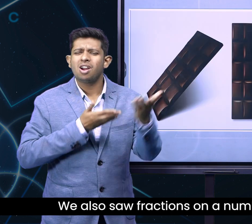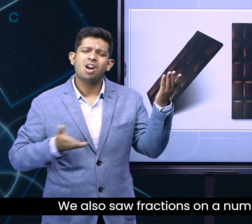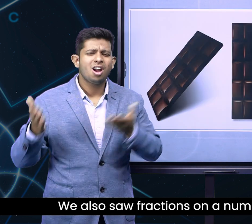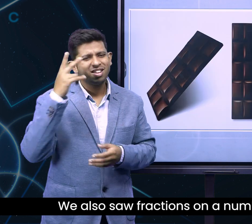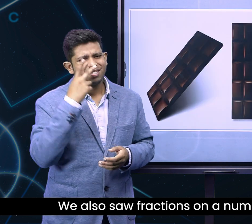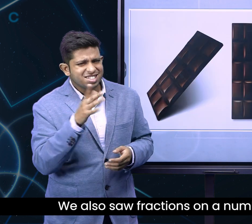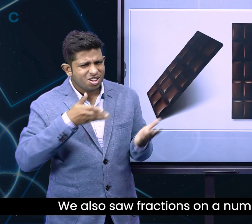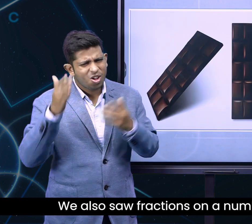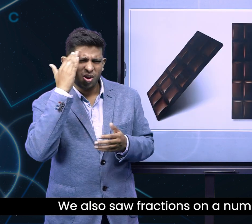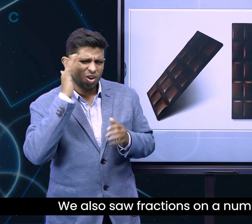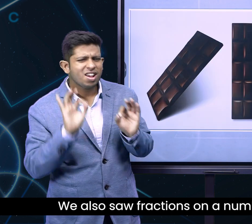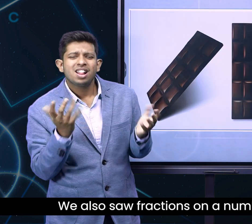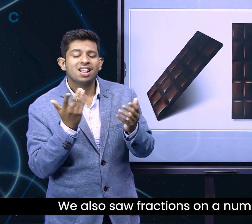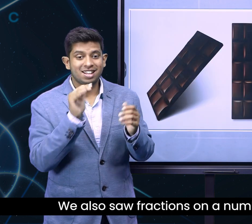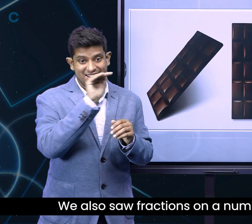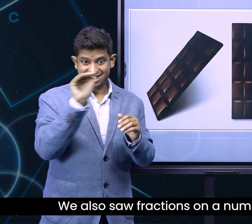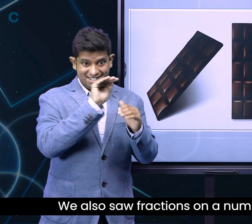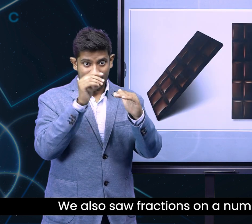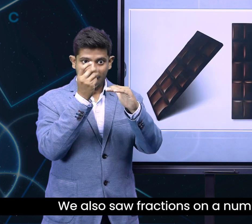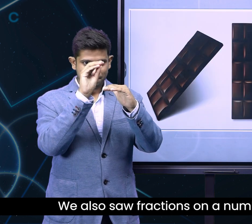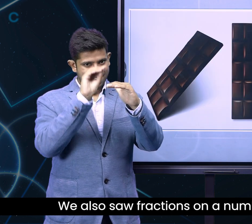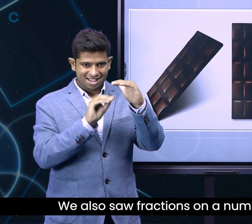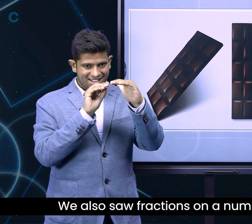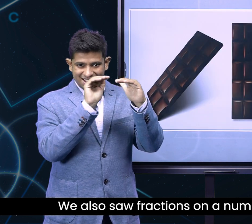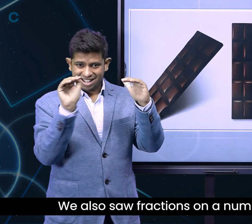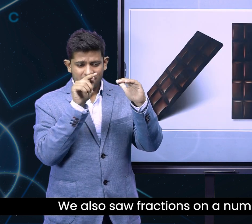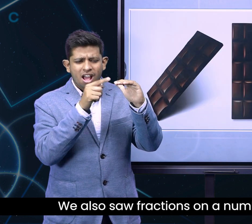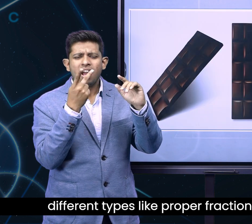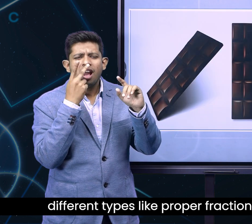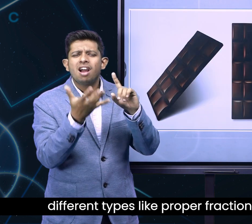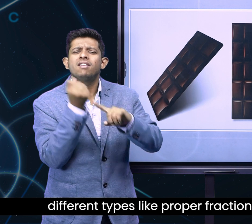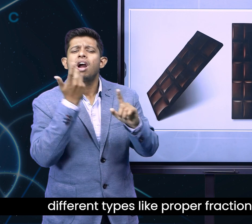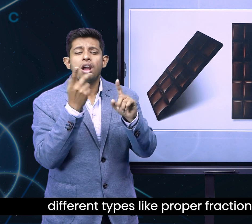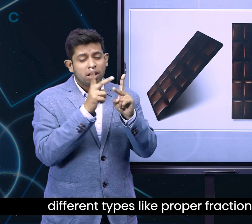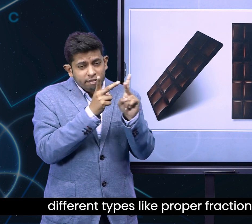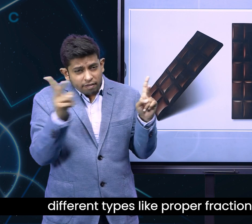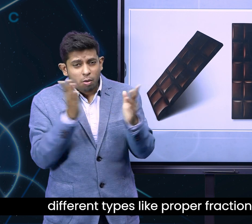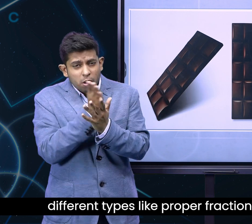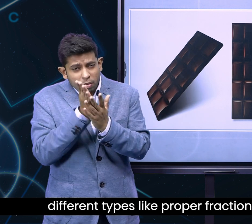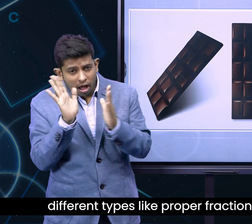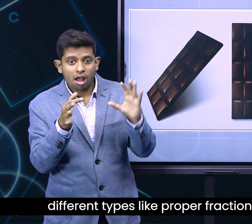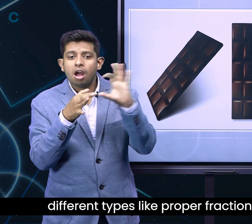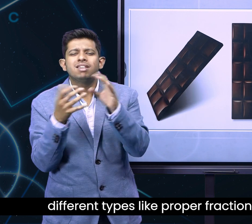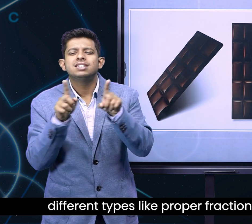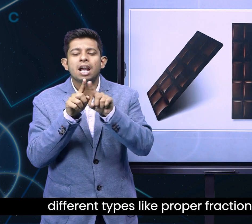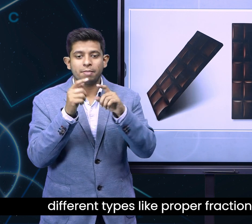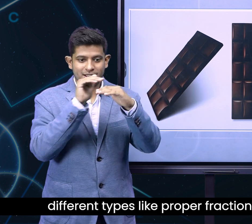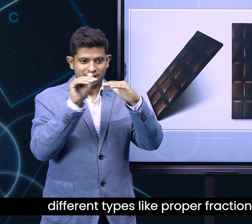We also saw fractions on a number line and discovered different types like proper fractions and improper fractions.